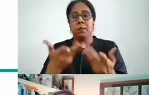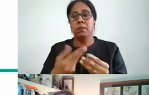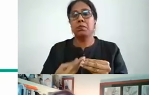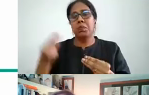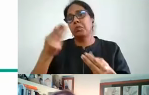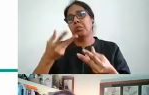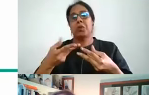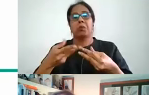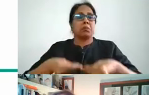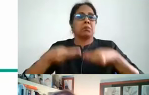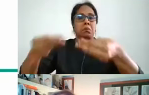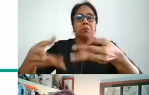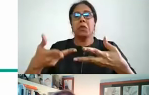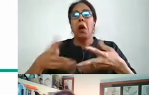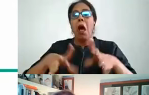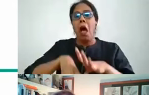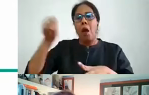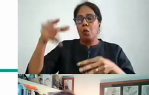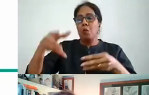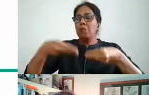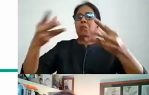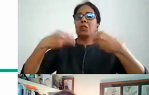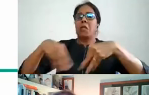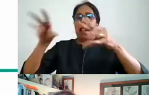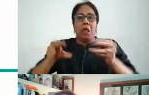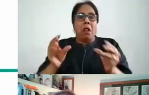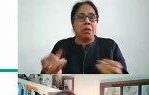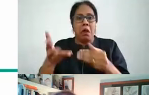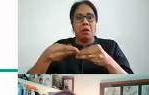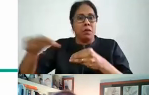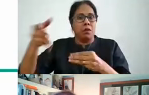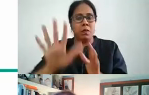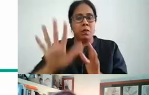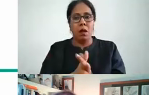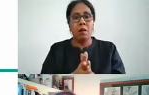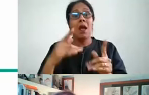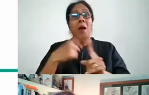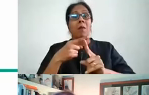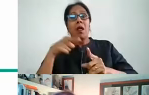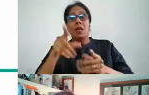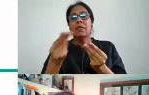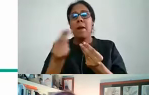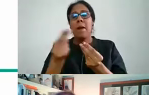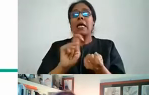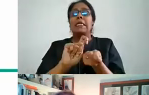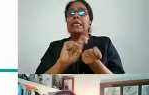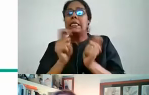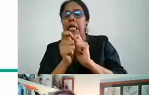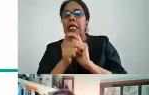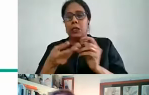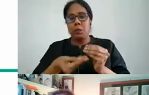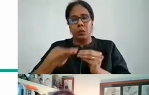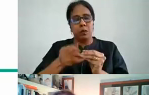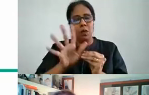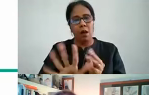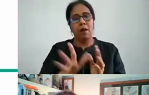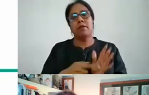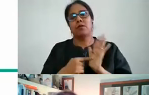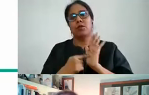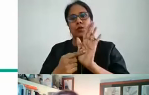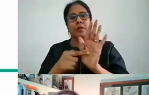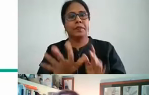to get that out there, and then talk about the new 802.11 amendments coming. The remarks I'm giving are my own,